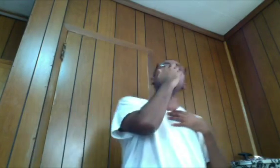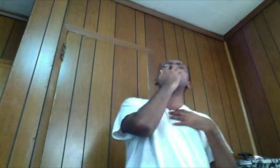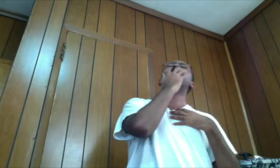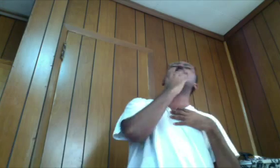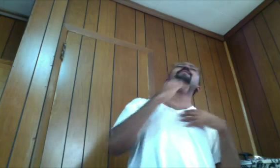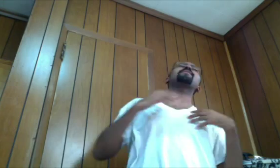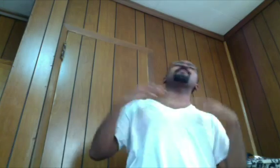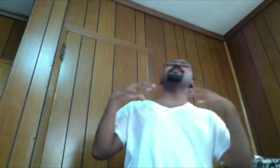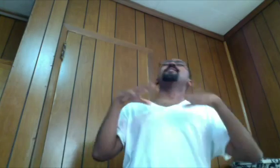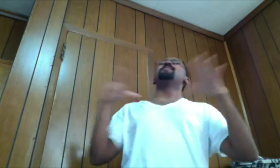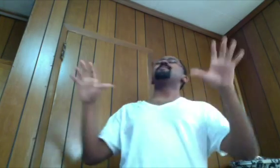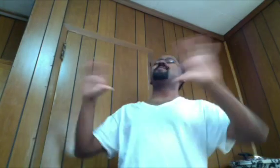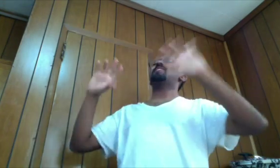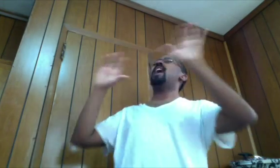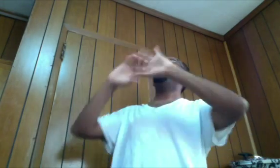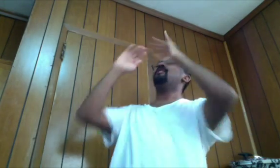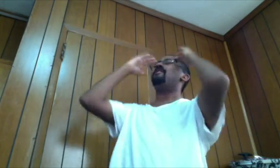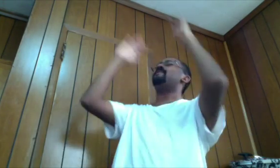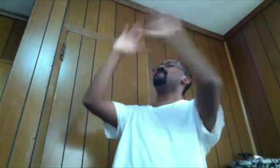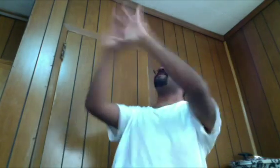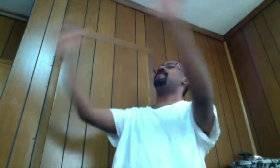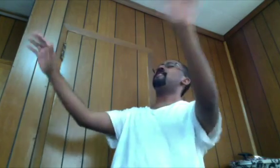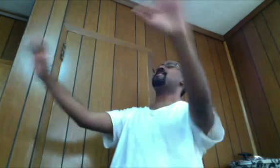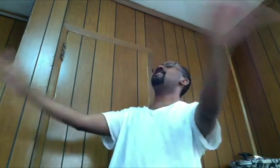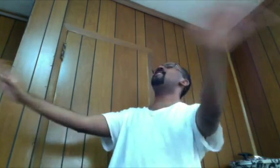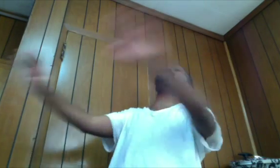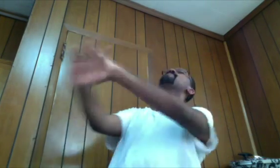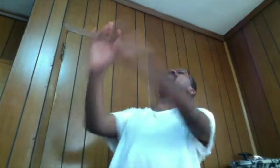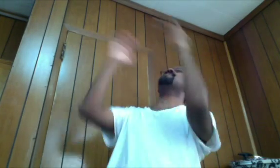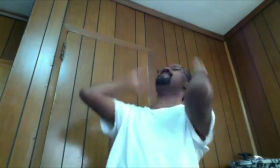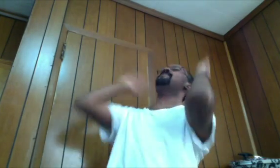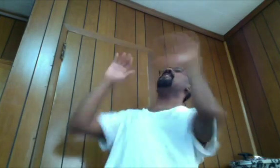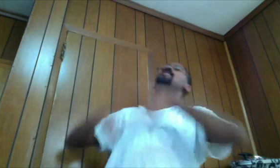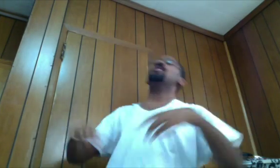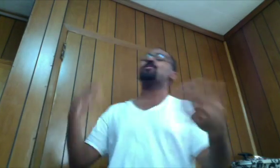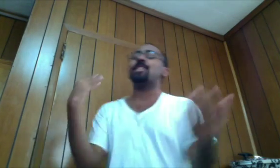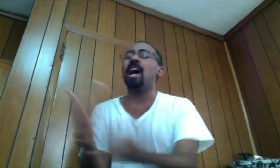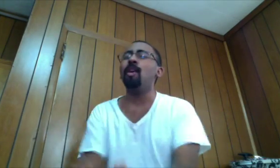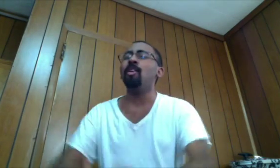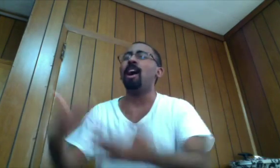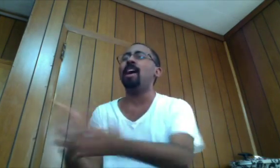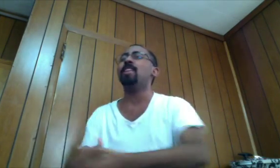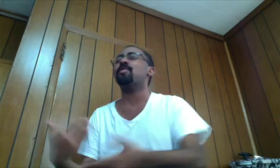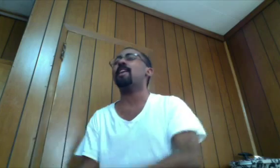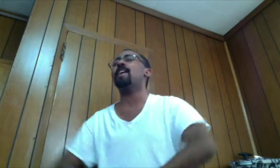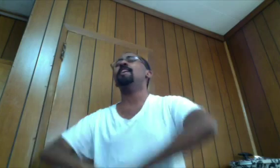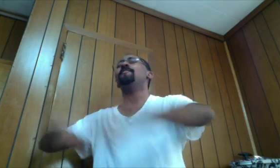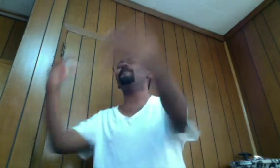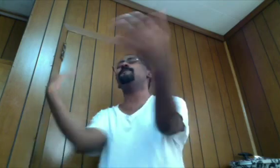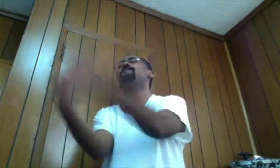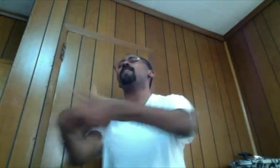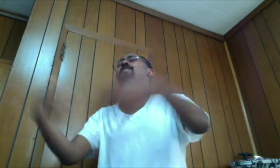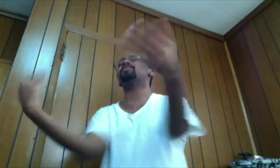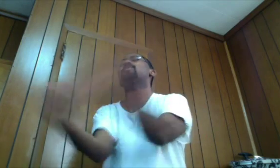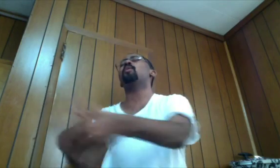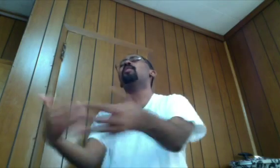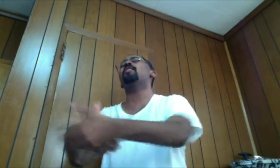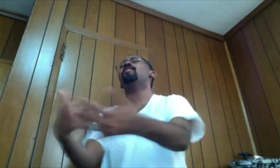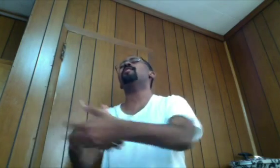floating fucking tower of fucking awesomeness in the... Yo, Tower Aincrad from fucking Sword Art